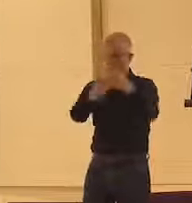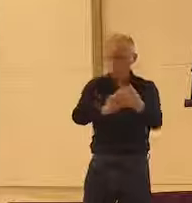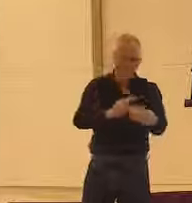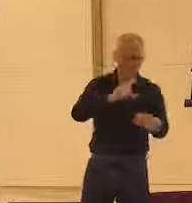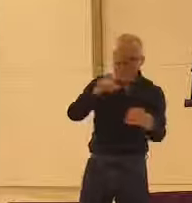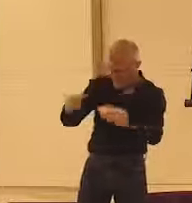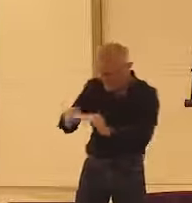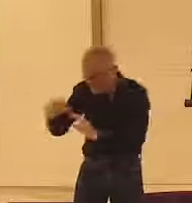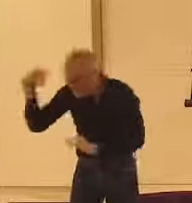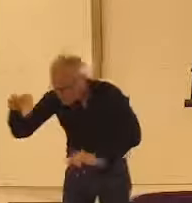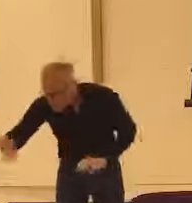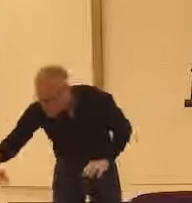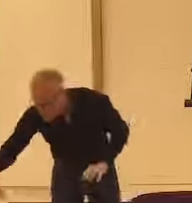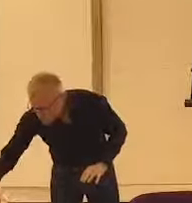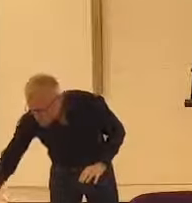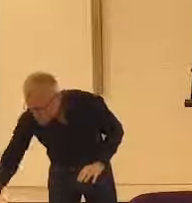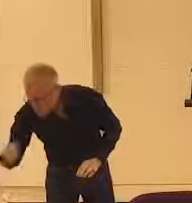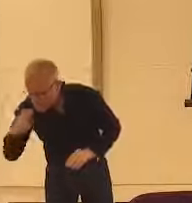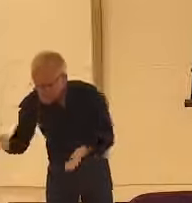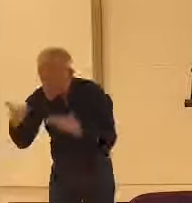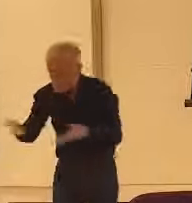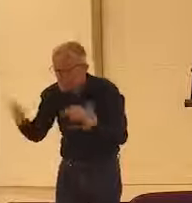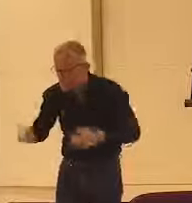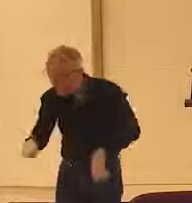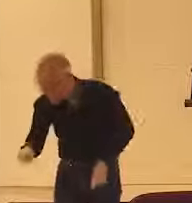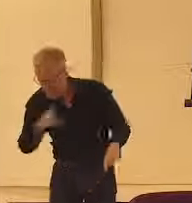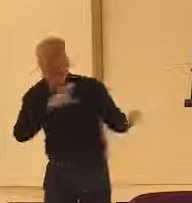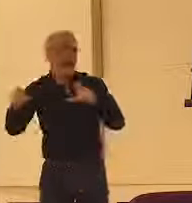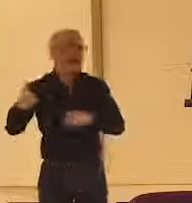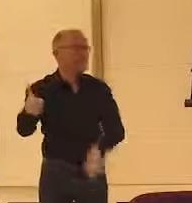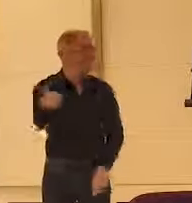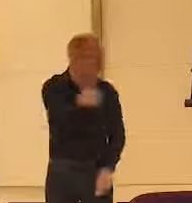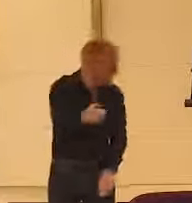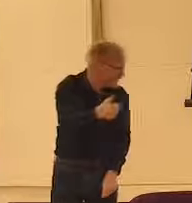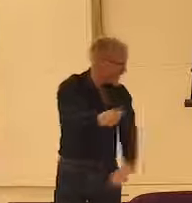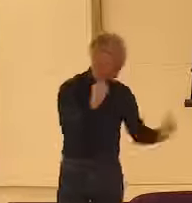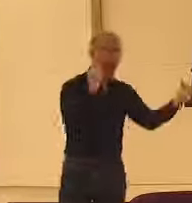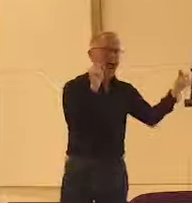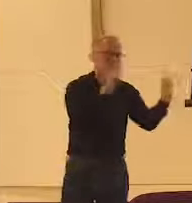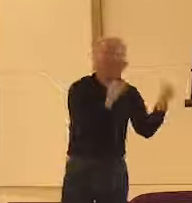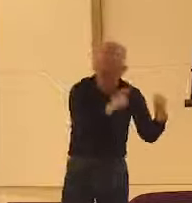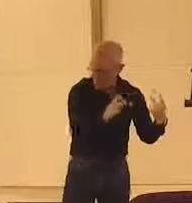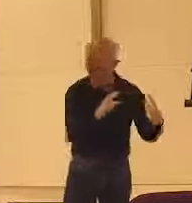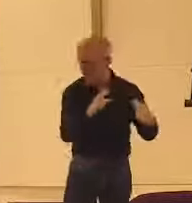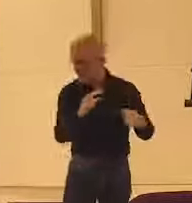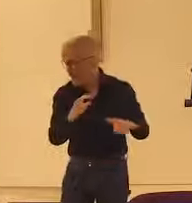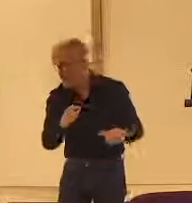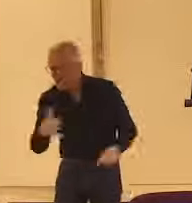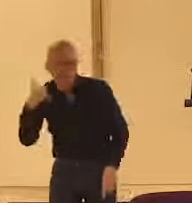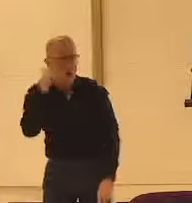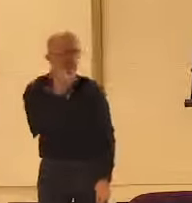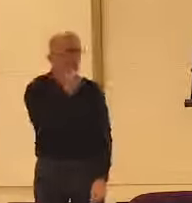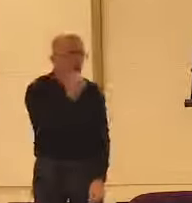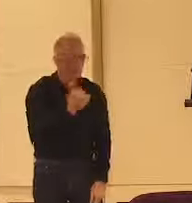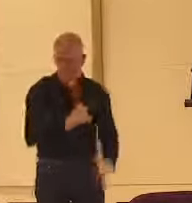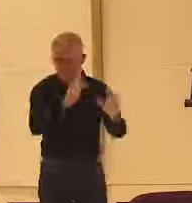to. Okay? This is the message number 2, to spice up the food. And you can text,